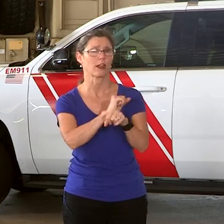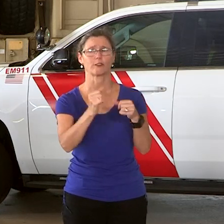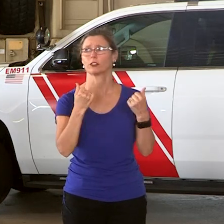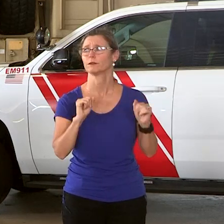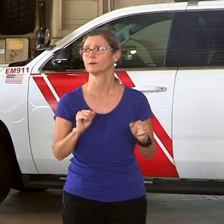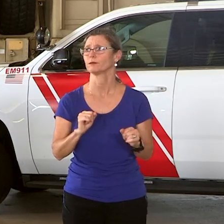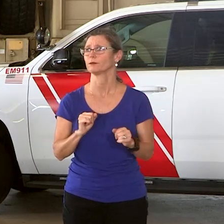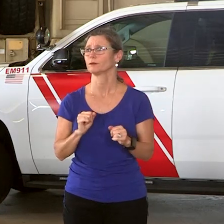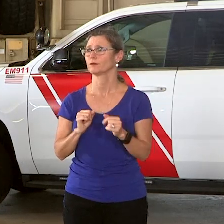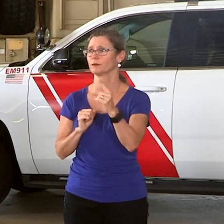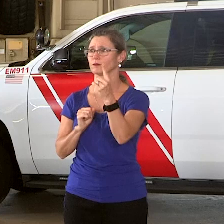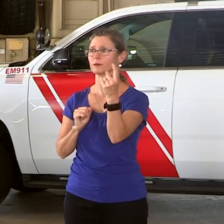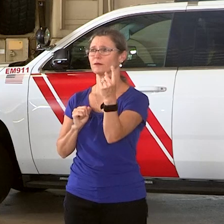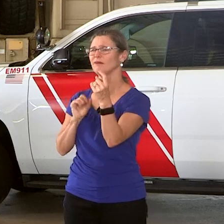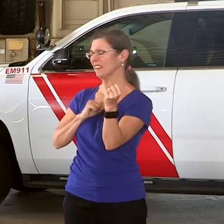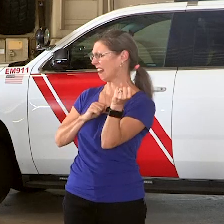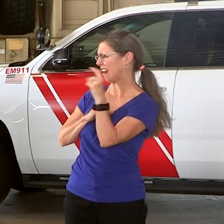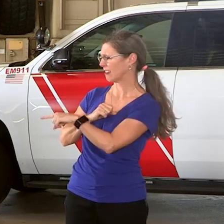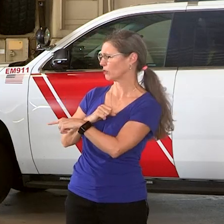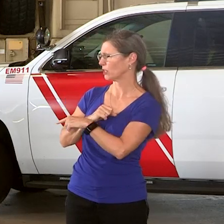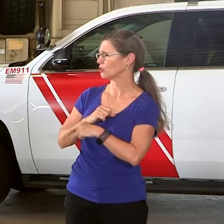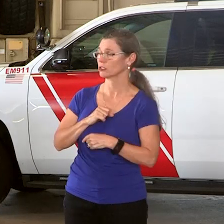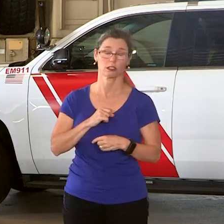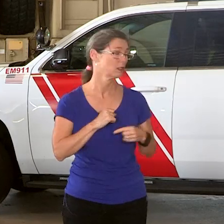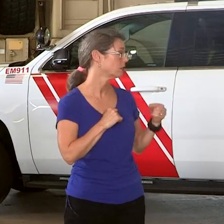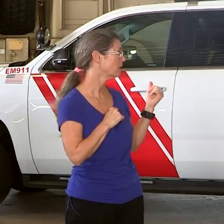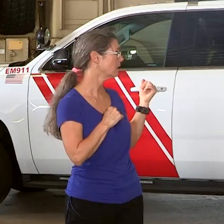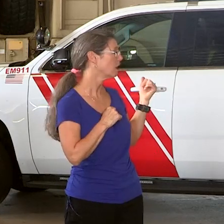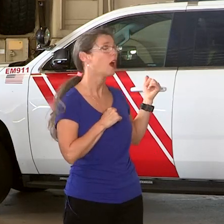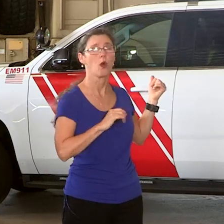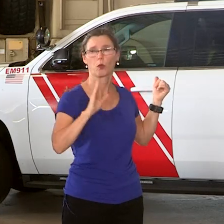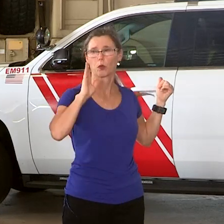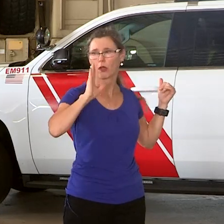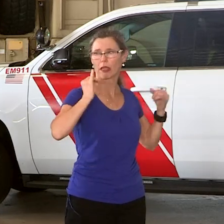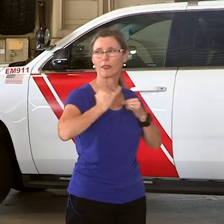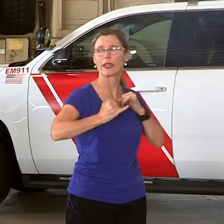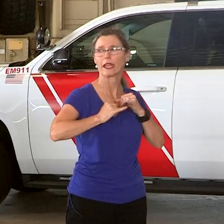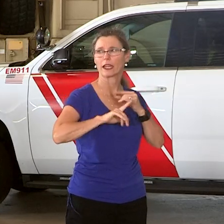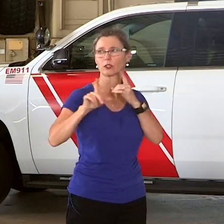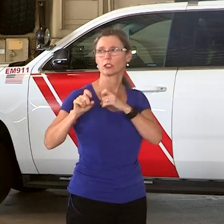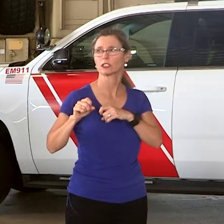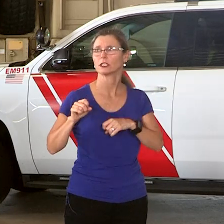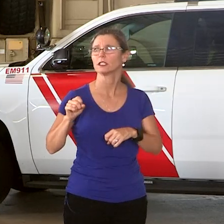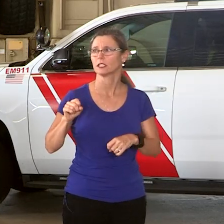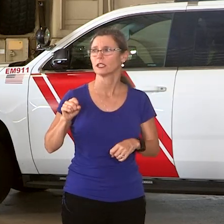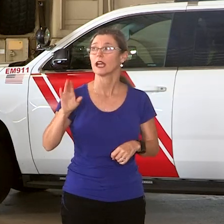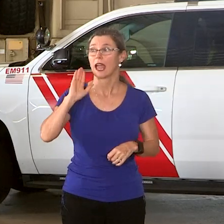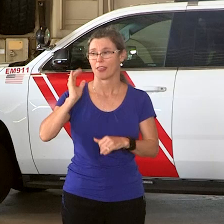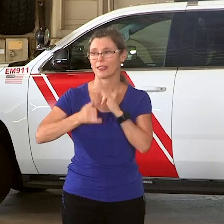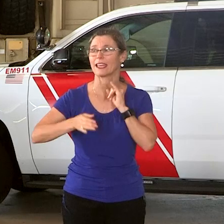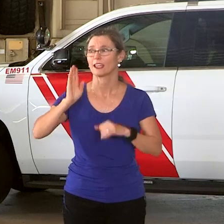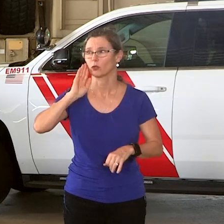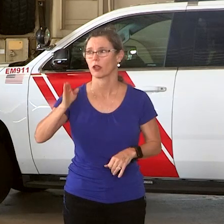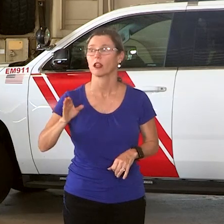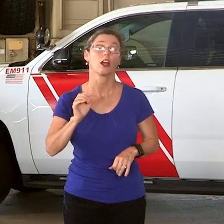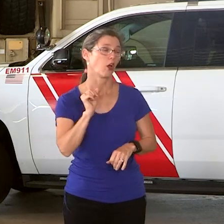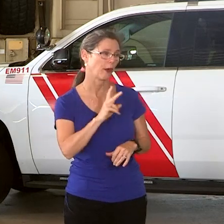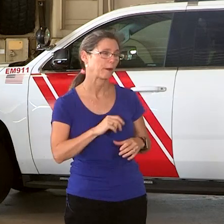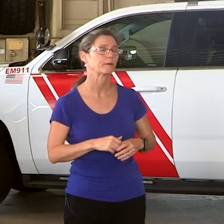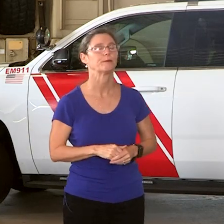Is it okay to ask questions at this point? We'll have a question to answer at the end, please.